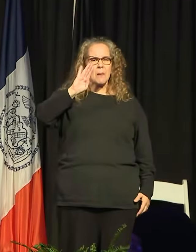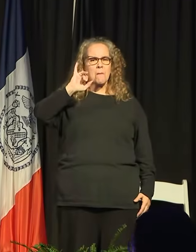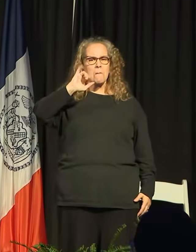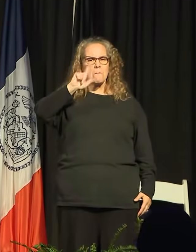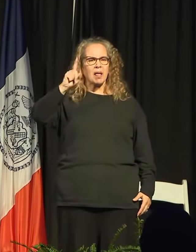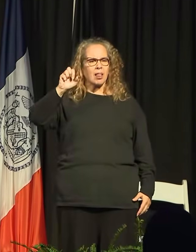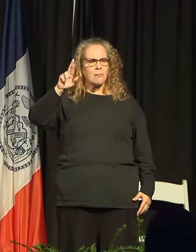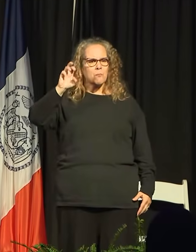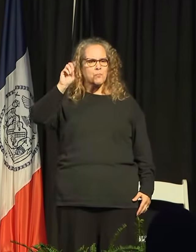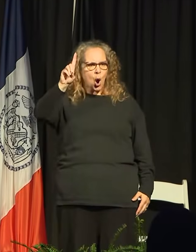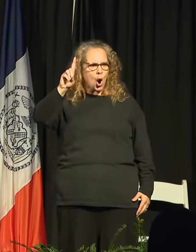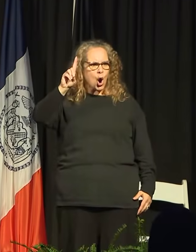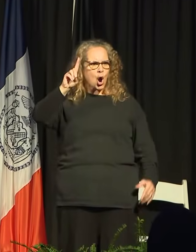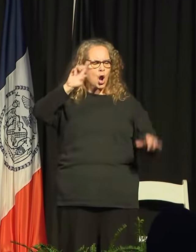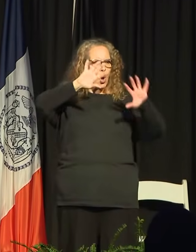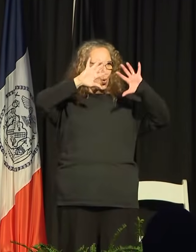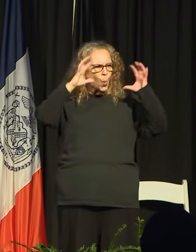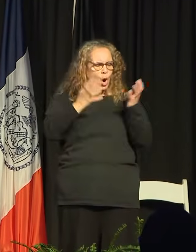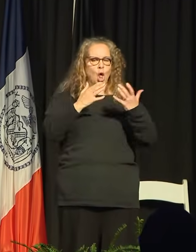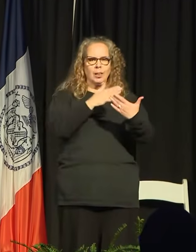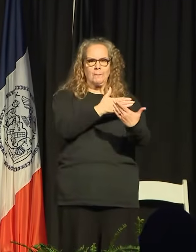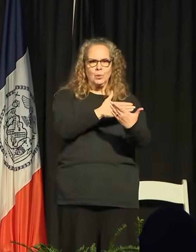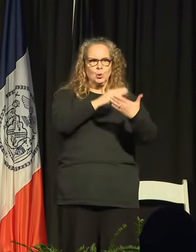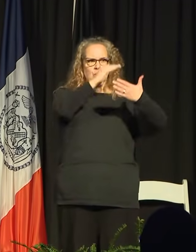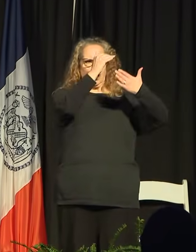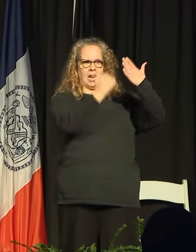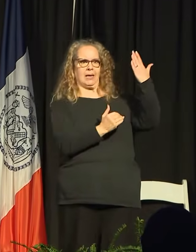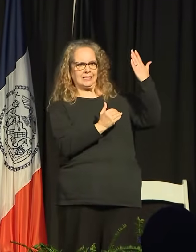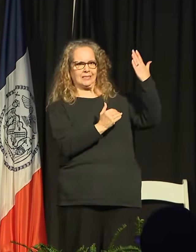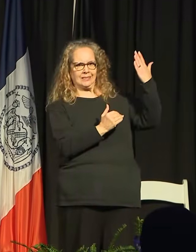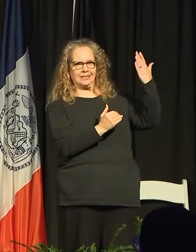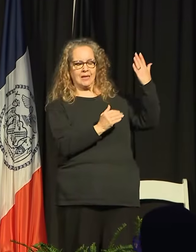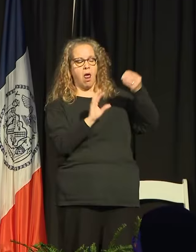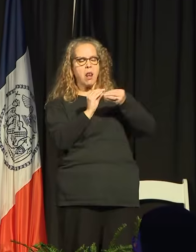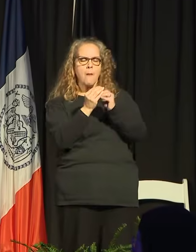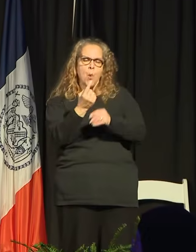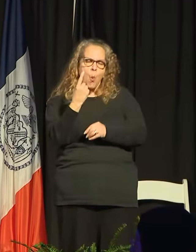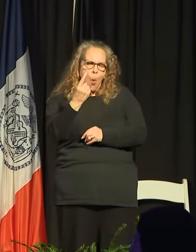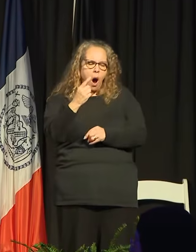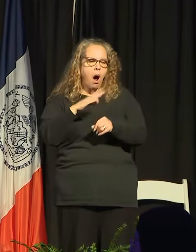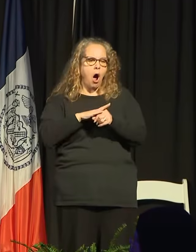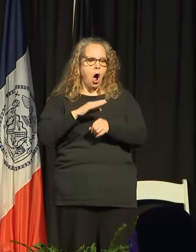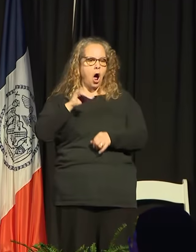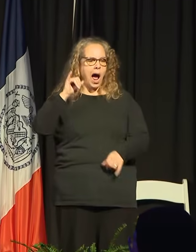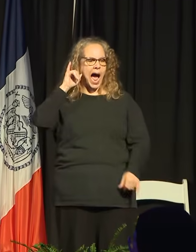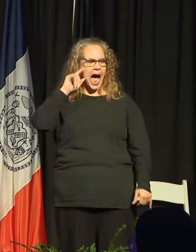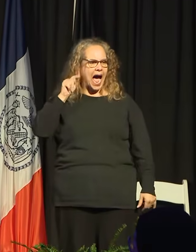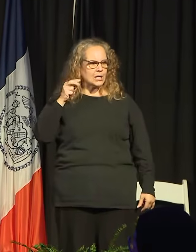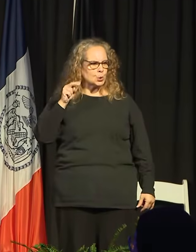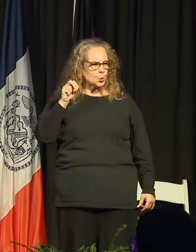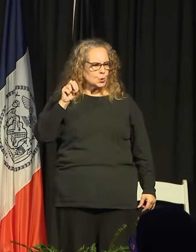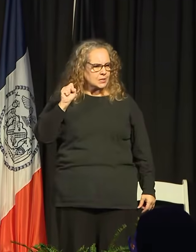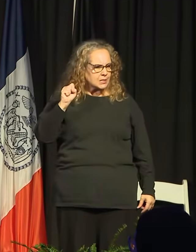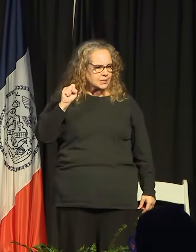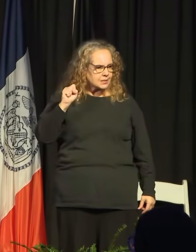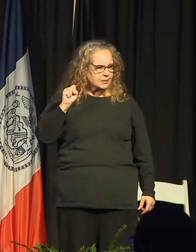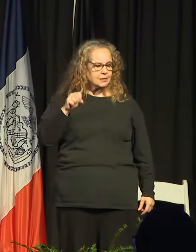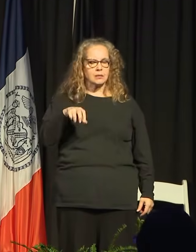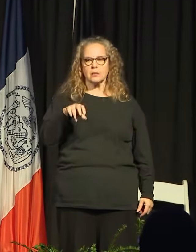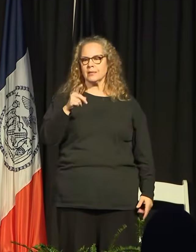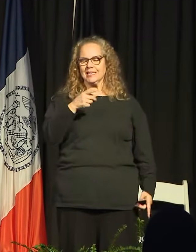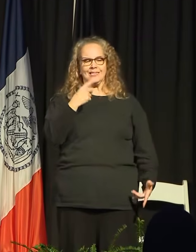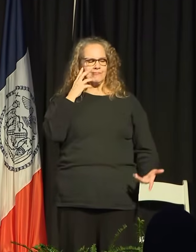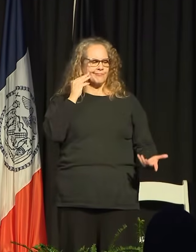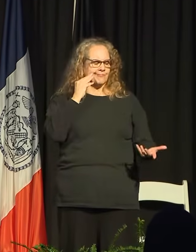Music Chart and climbed to number 1 on iTunes. He's earning praise from Rolling Stone, NPR, and